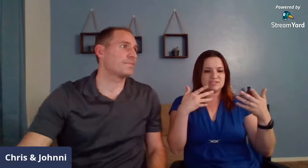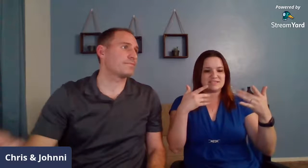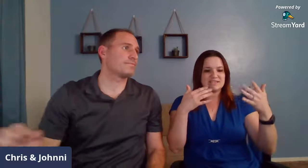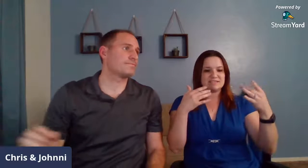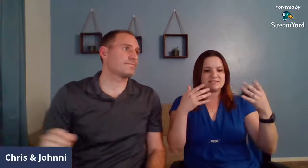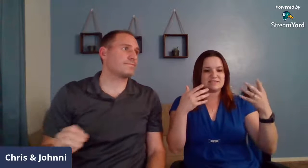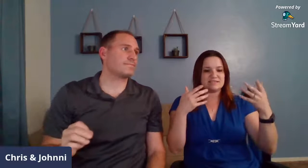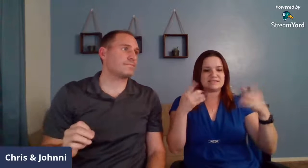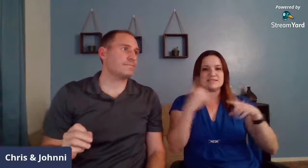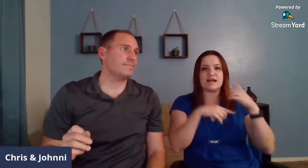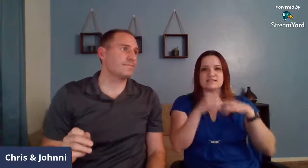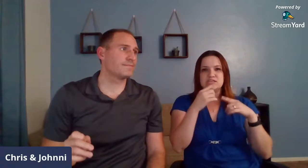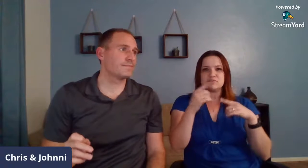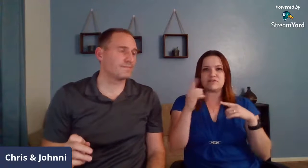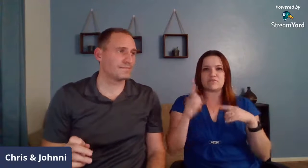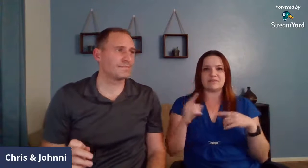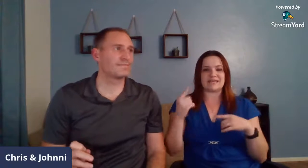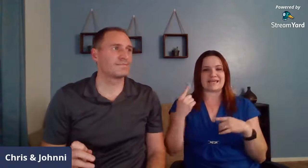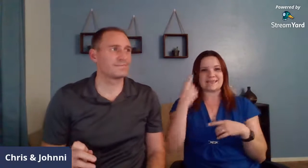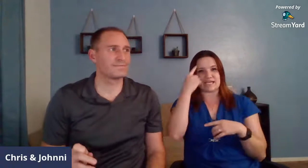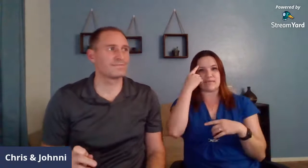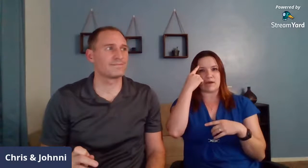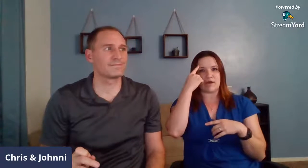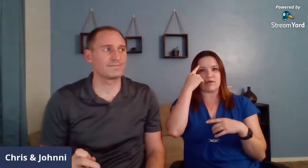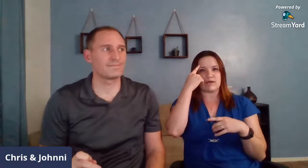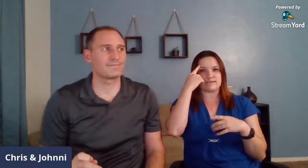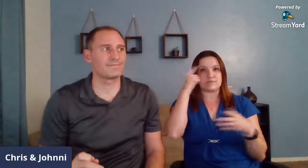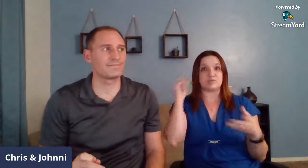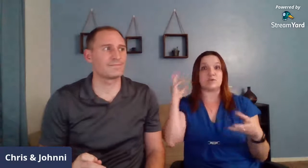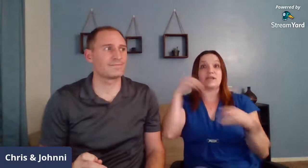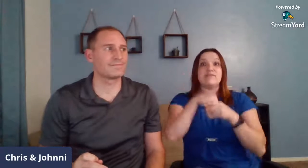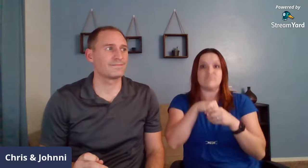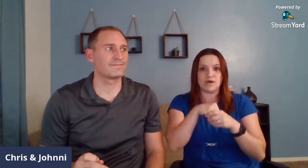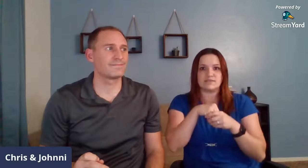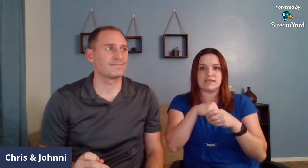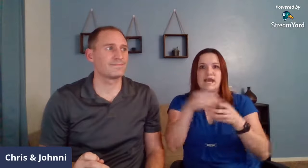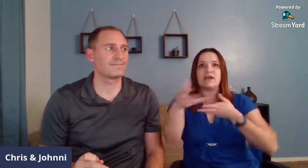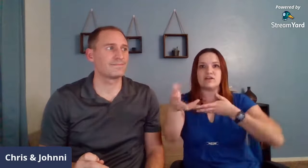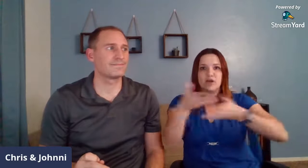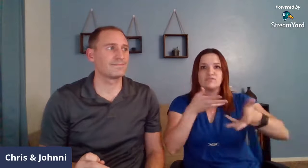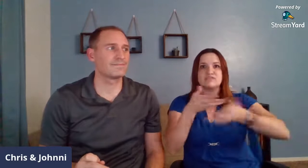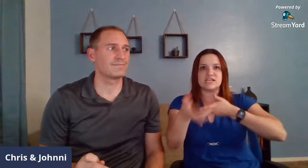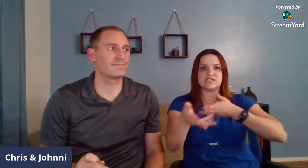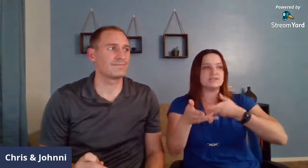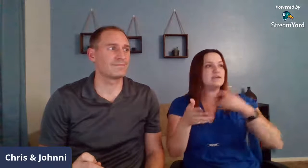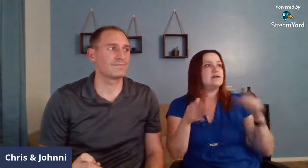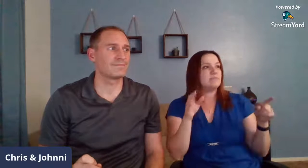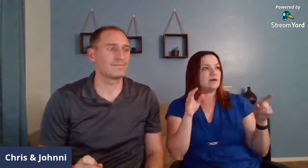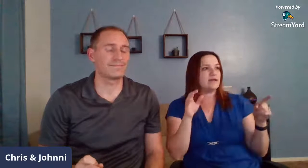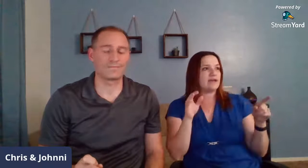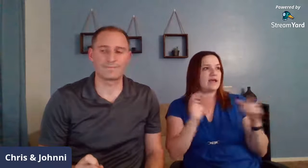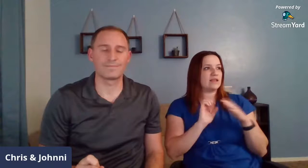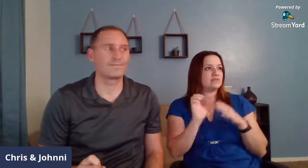just these signs that you would never really like think about except when you're involved in that conversation. But yeah,